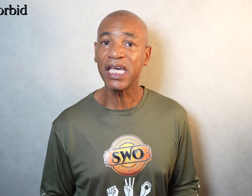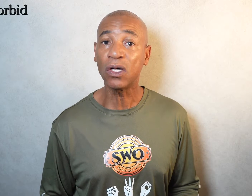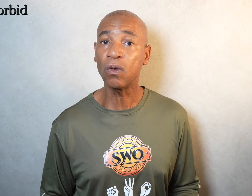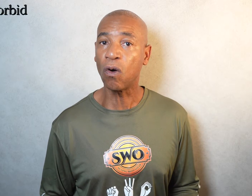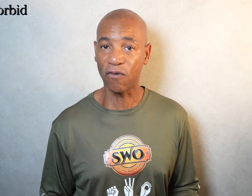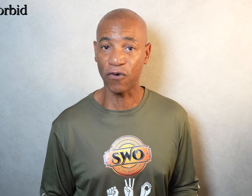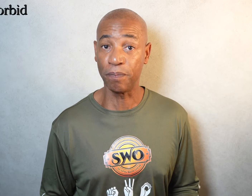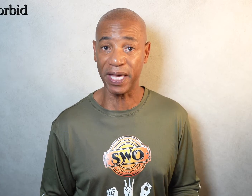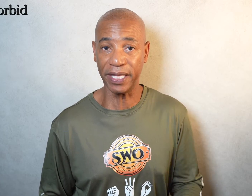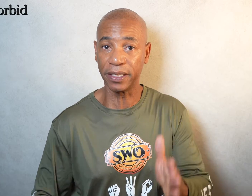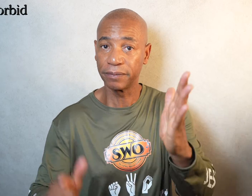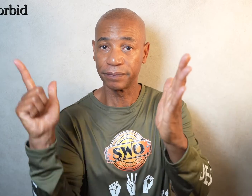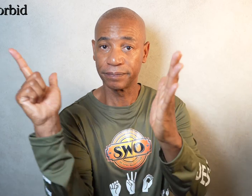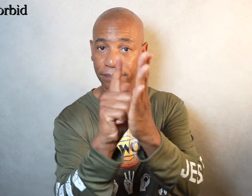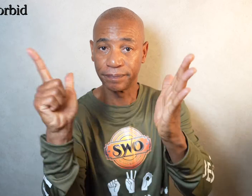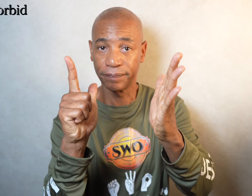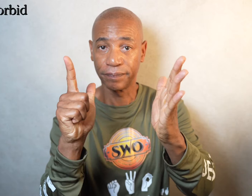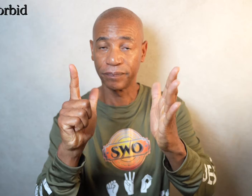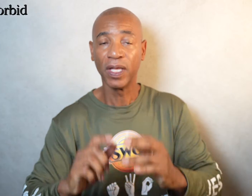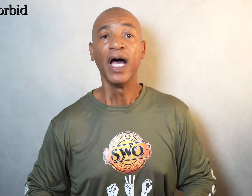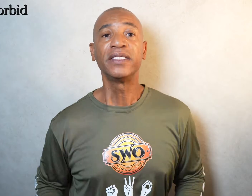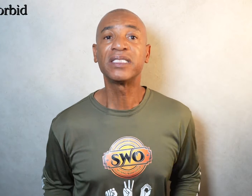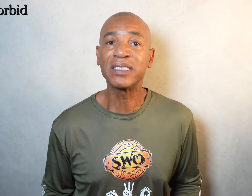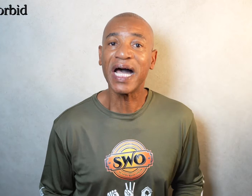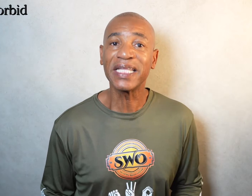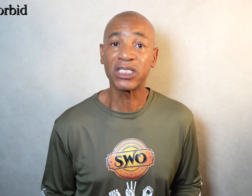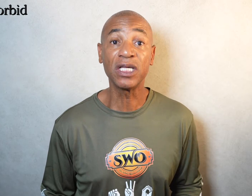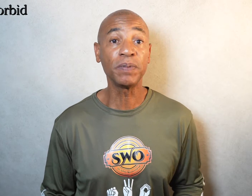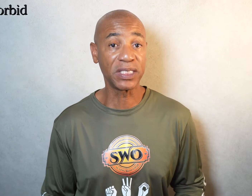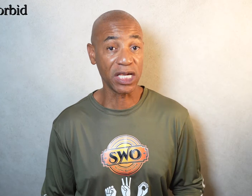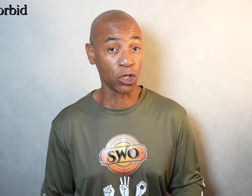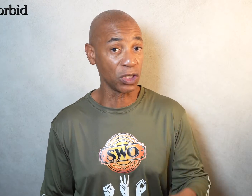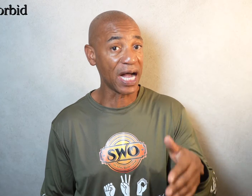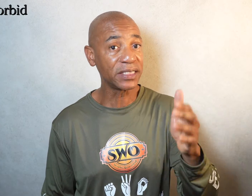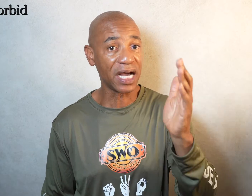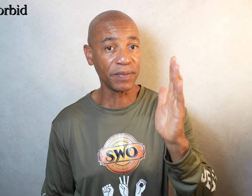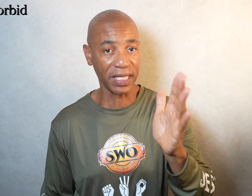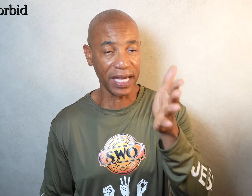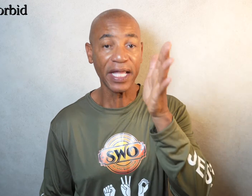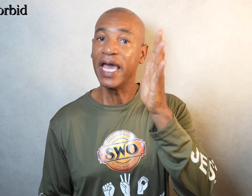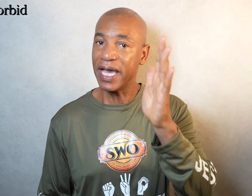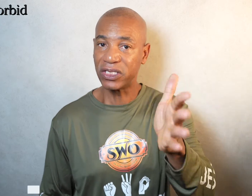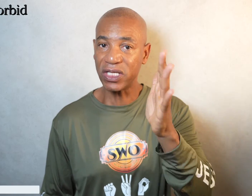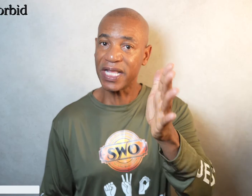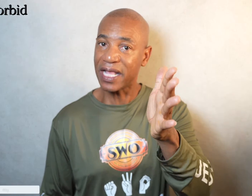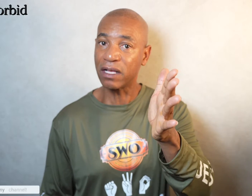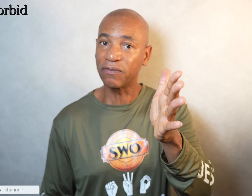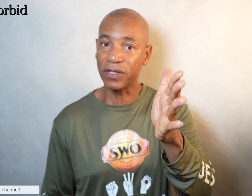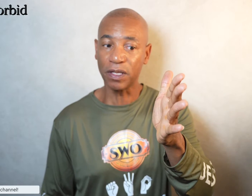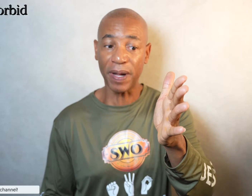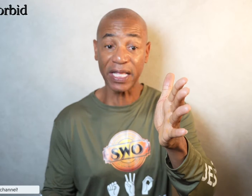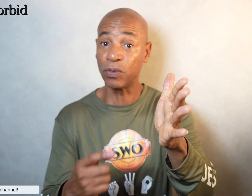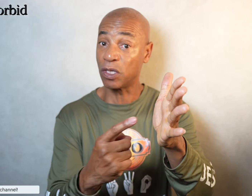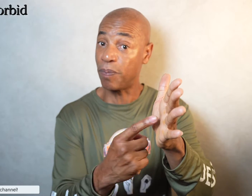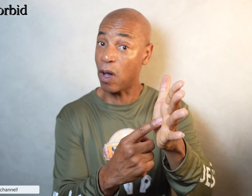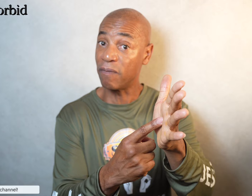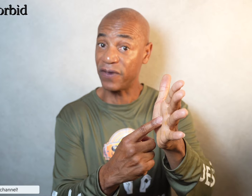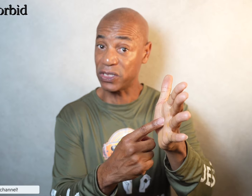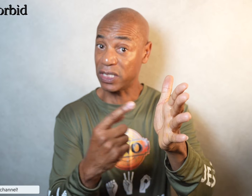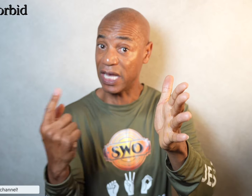illegal or forbid. To sign this, simply take your non-dominant hand, extend that out in front of the body with the palm facing the